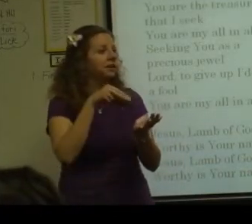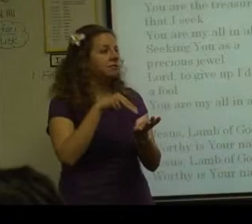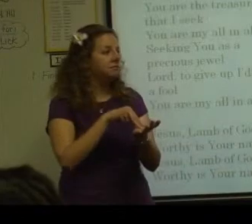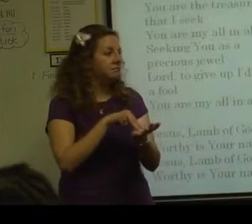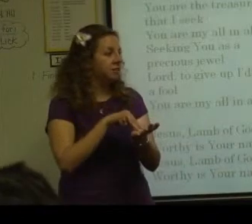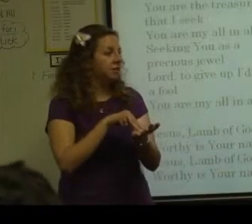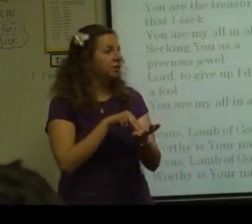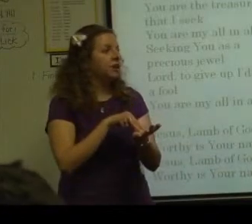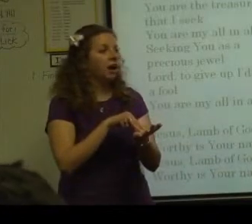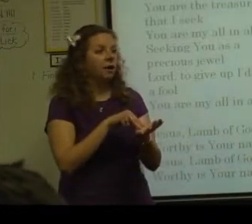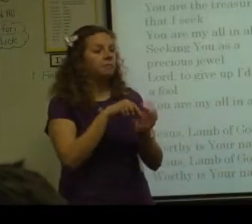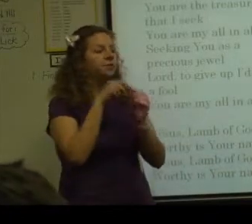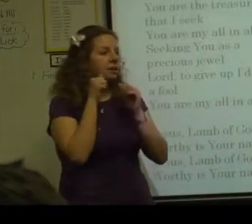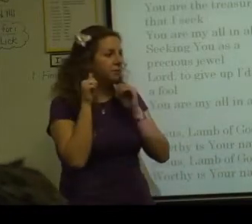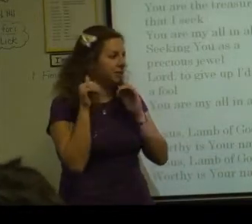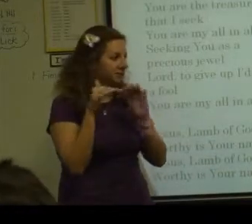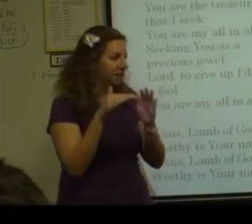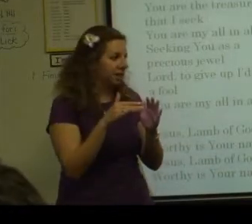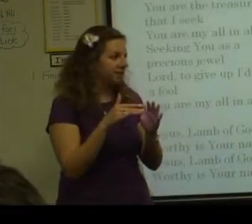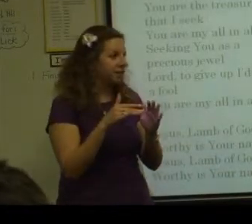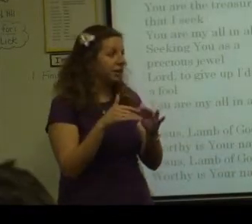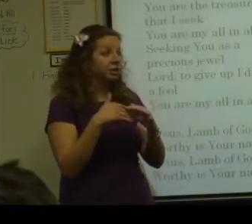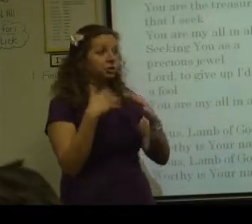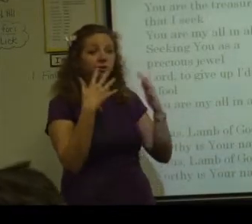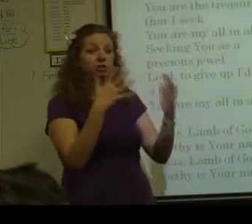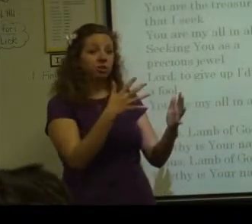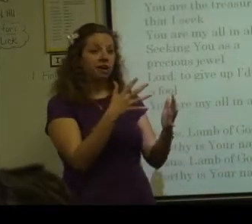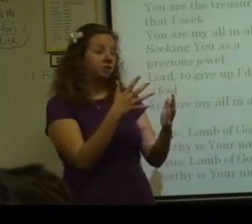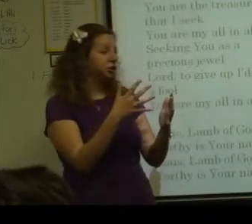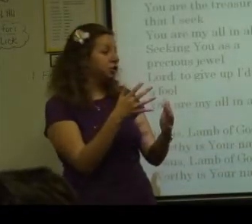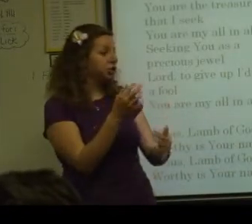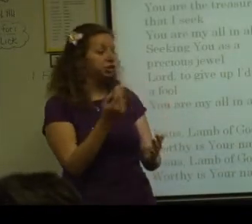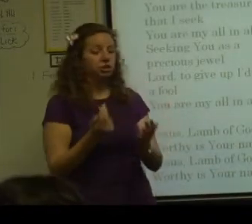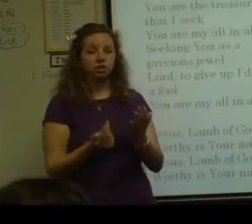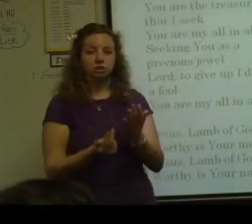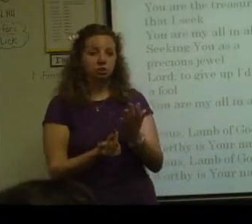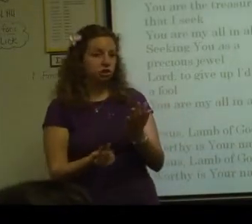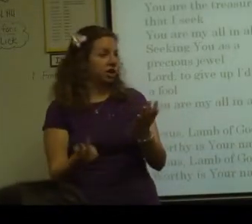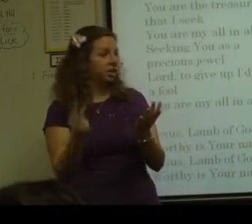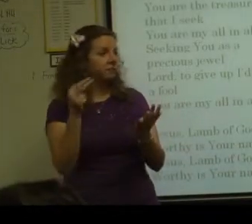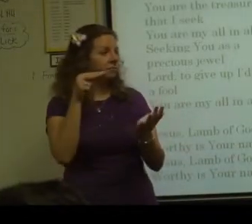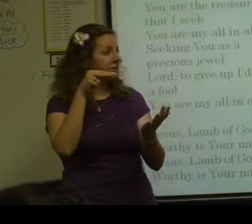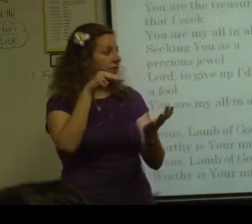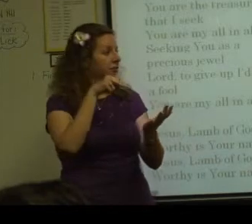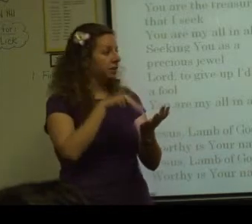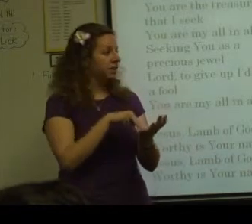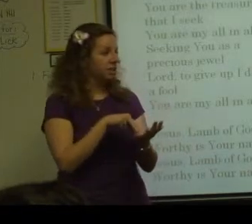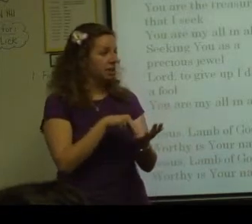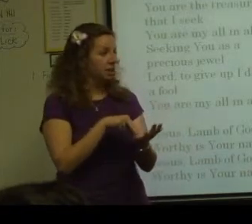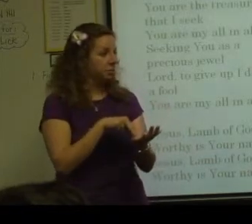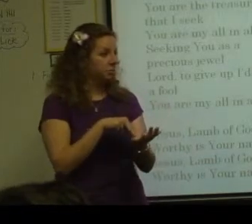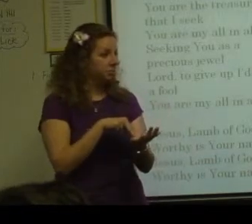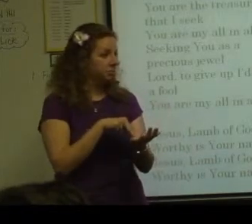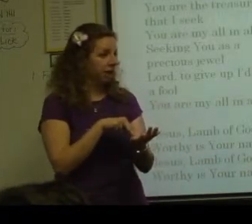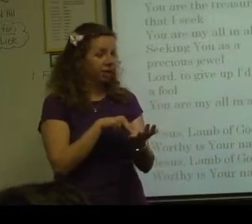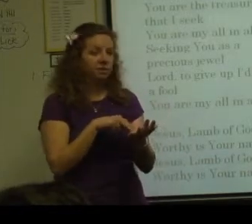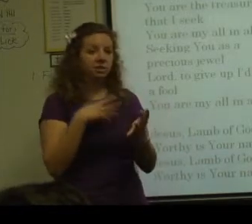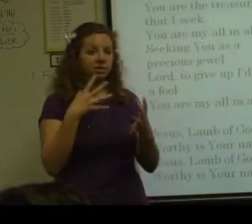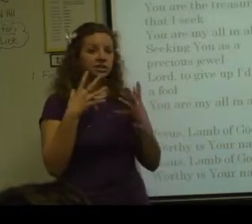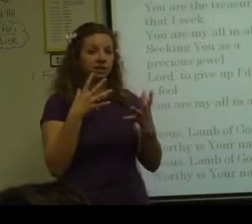again, then I bless him again. Okay, so there's a lot of ways you could do. You could just do straight when I stand up. Okay, but this does have